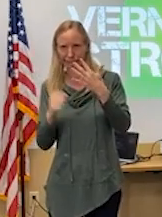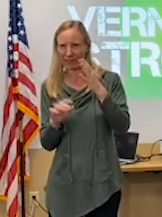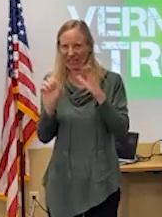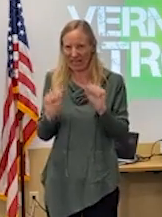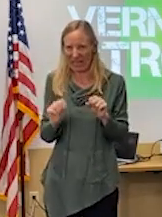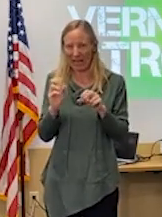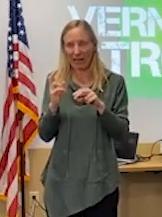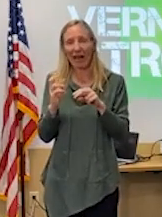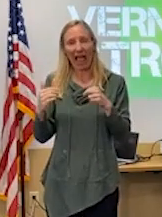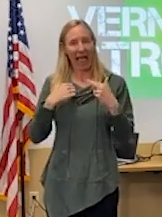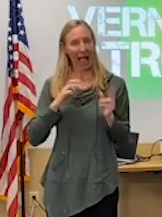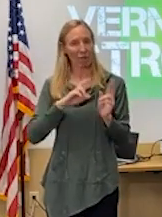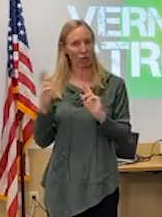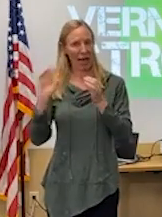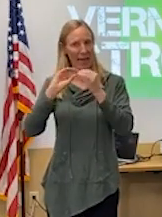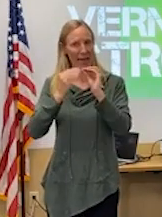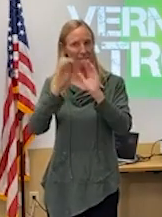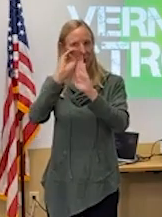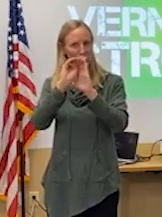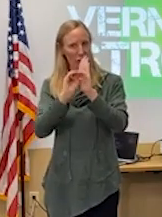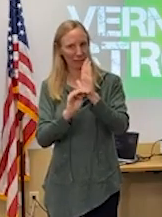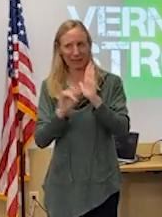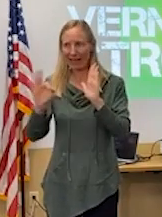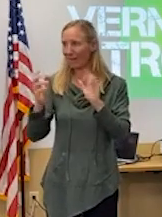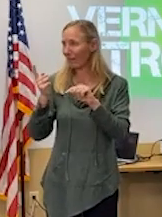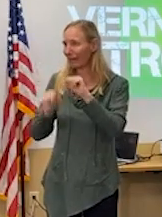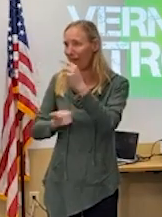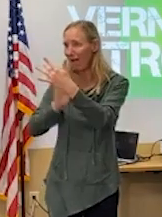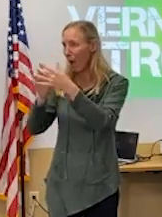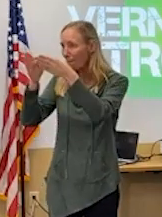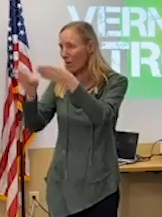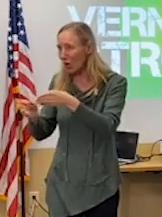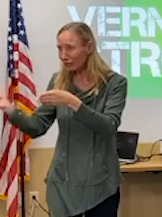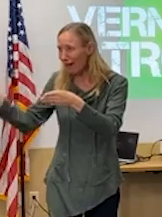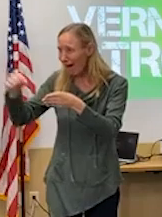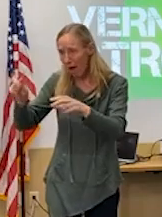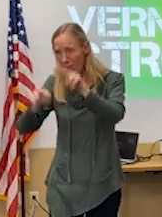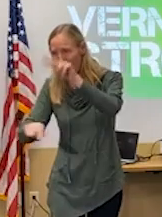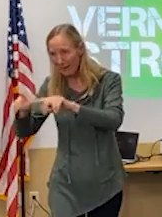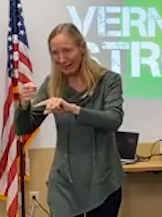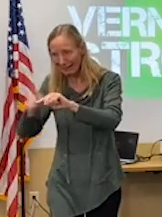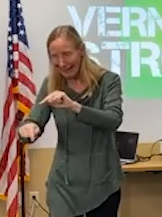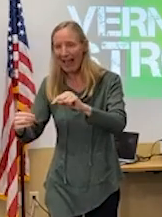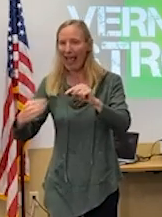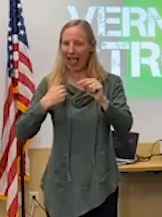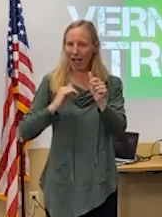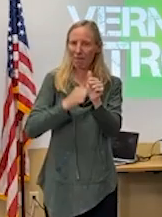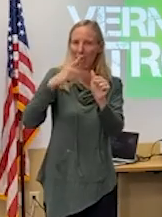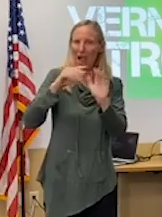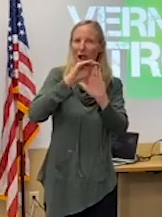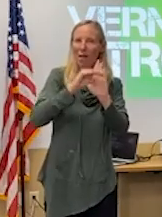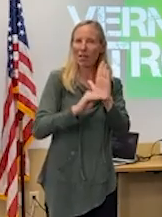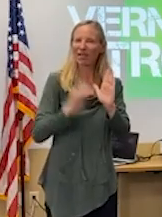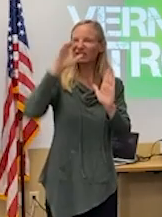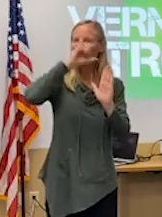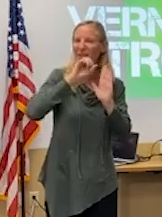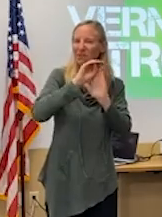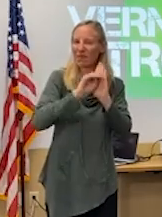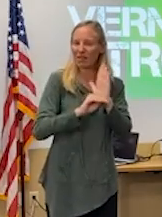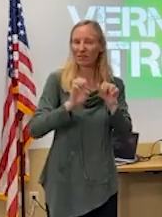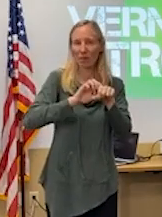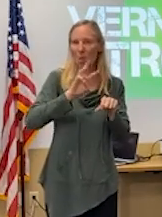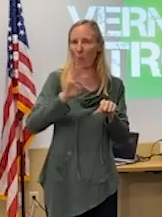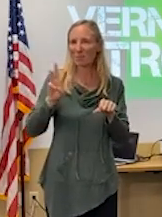can be used in lieu of an estimate from an actual contractor. And you can find that estimate list on